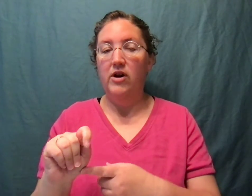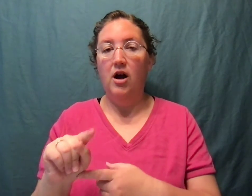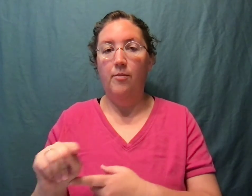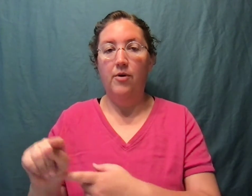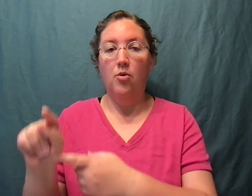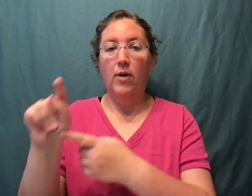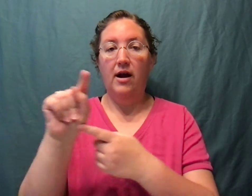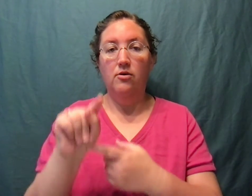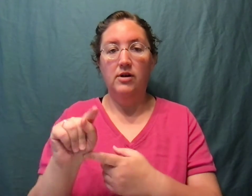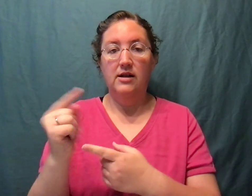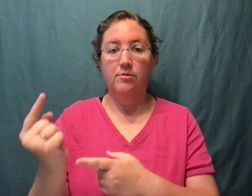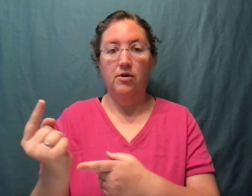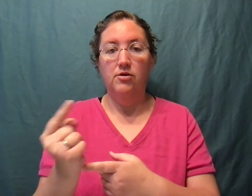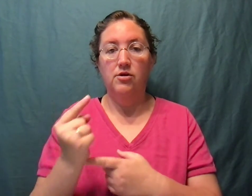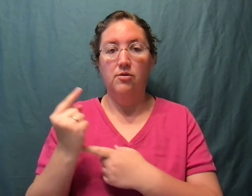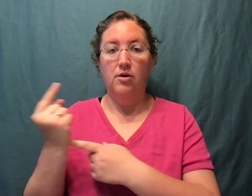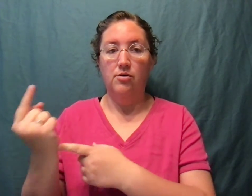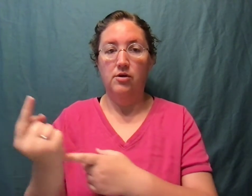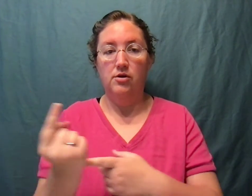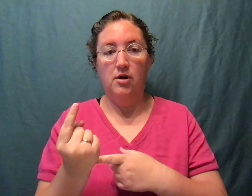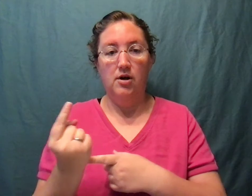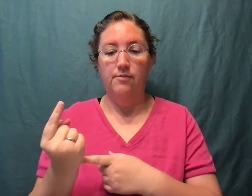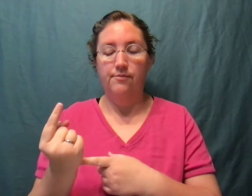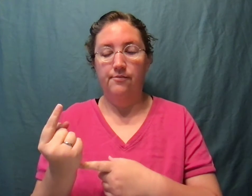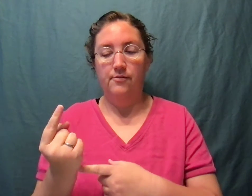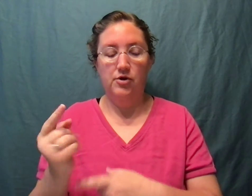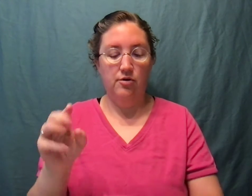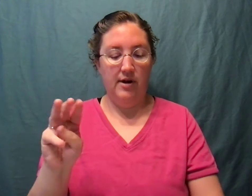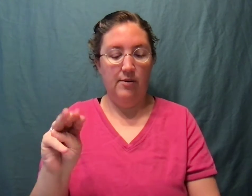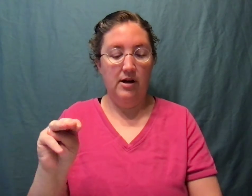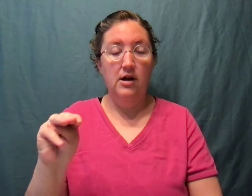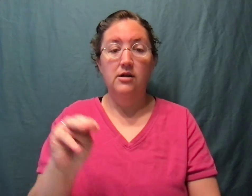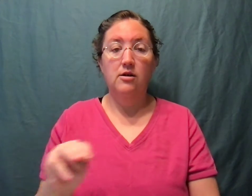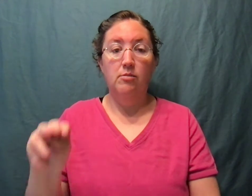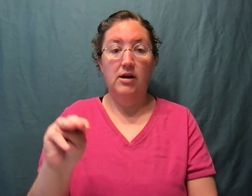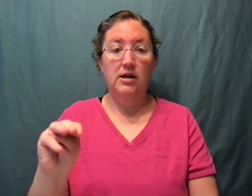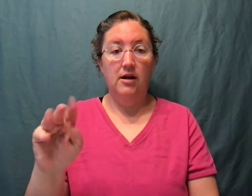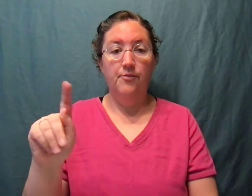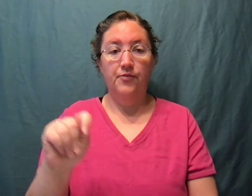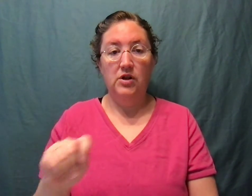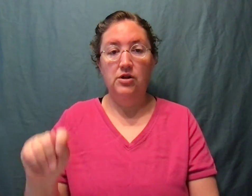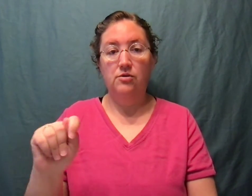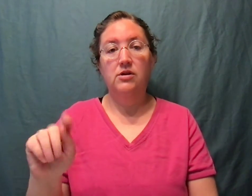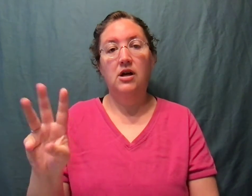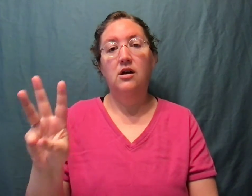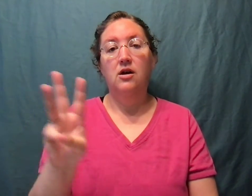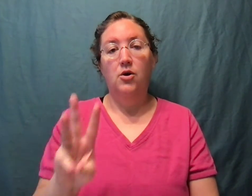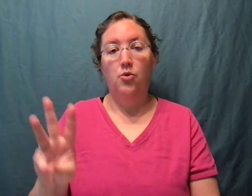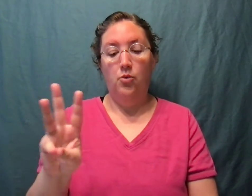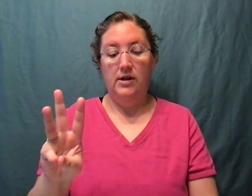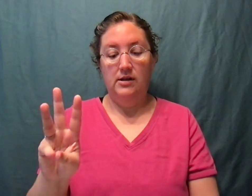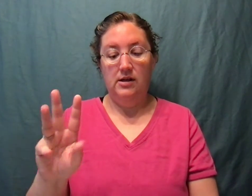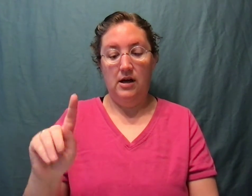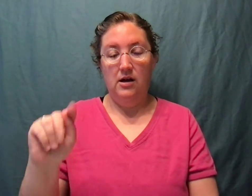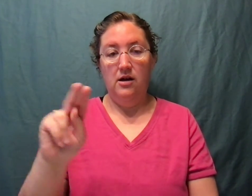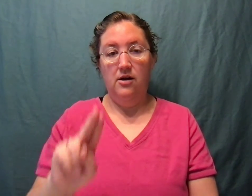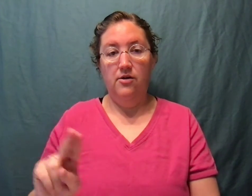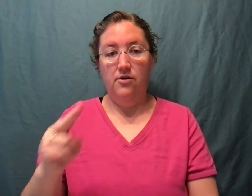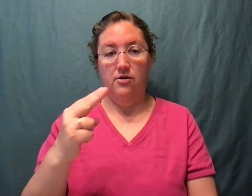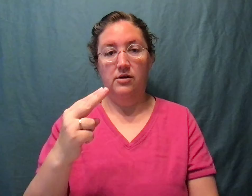up around as opposed to a circle that way. So Monday, Tuesday, Wednesday,